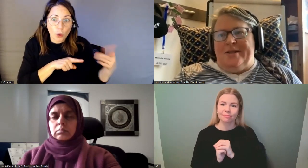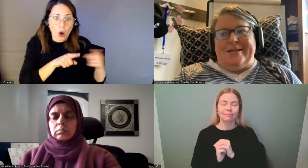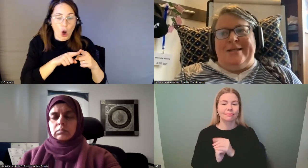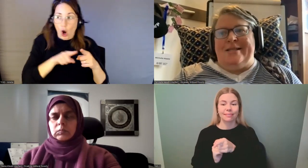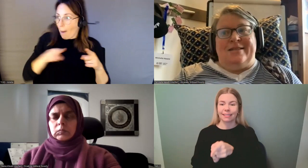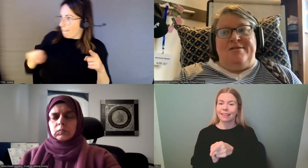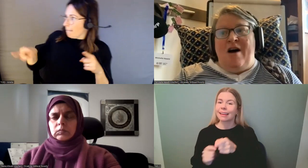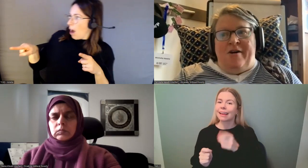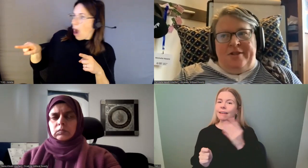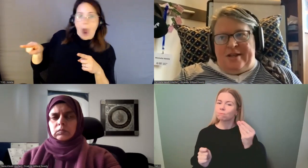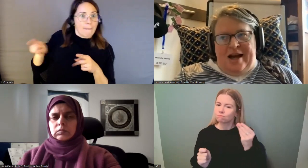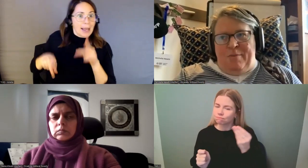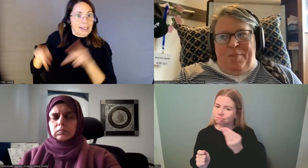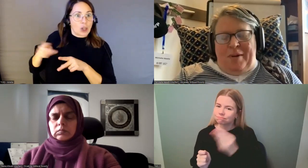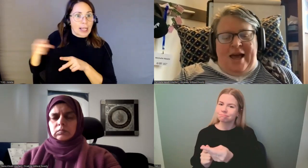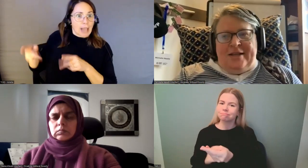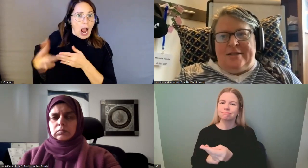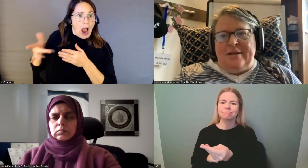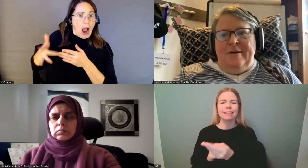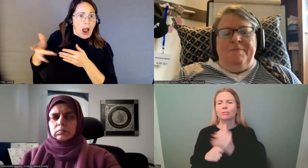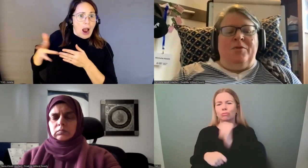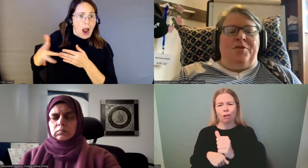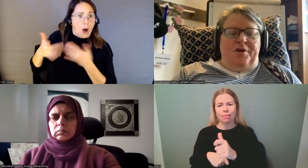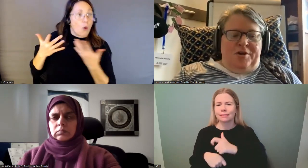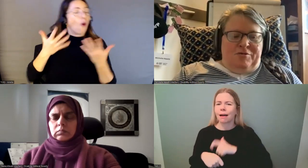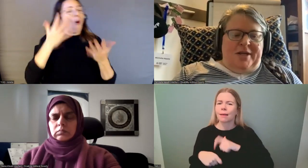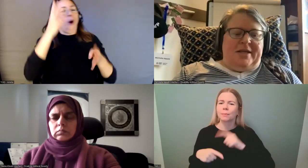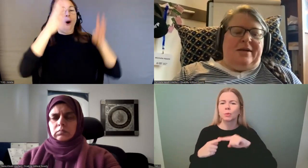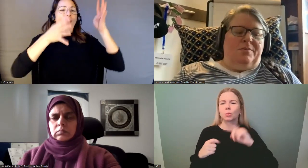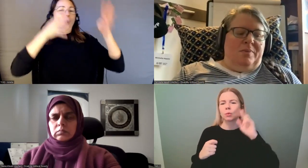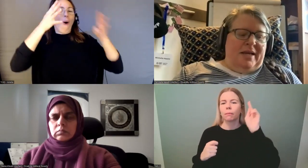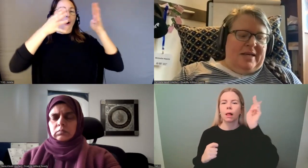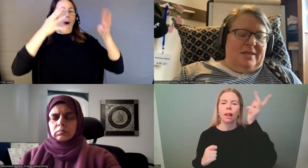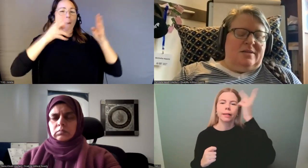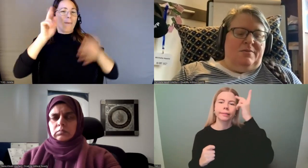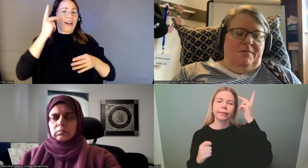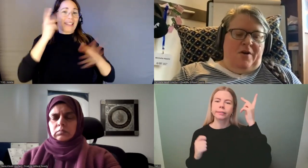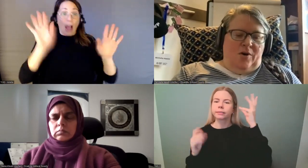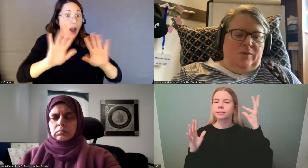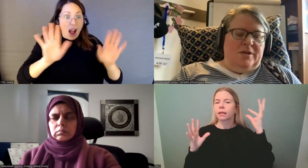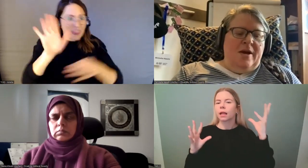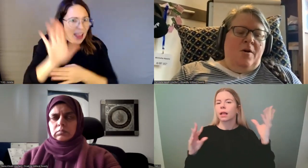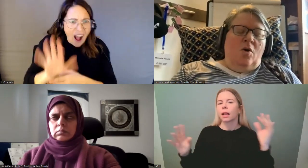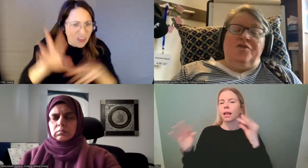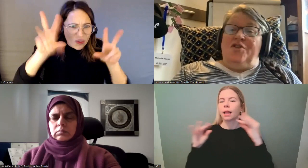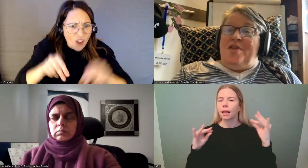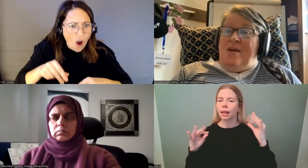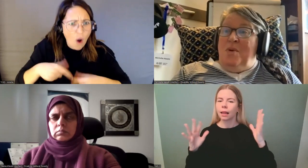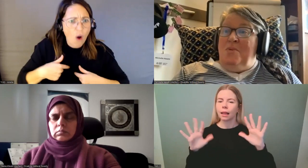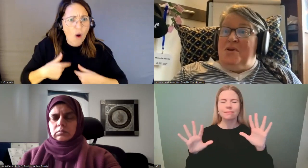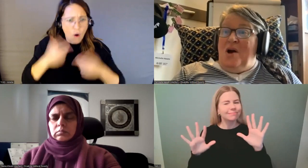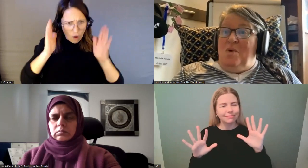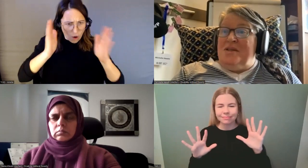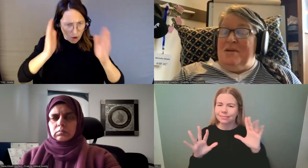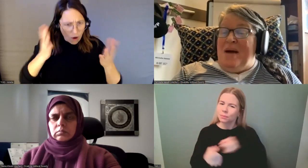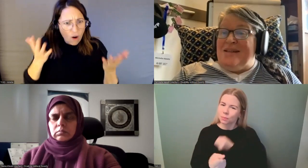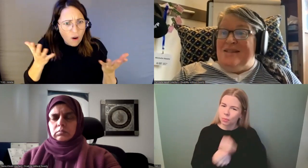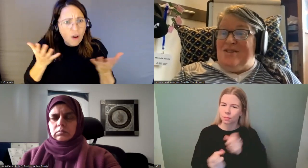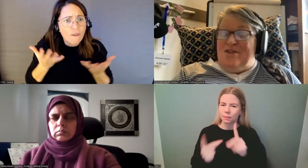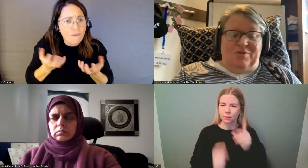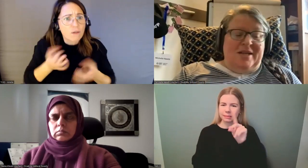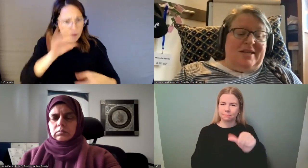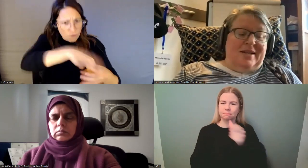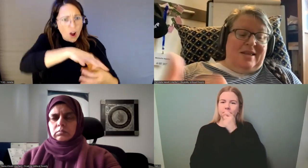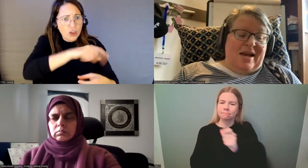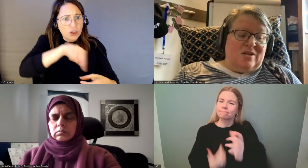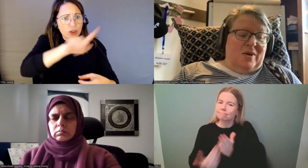of politics. This is not the time or place. Third reading, please vote. So then we would, once it